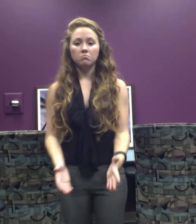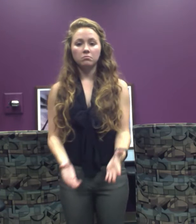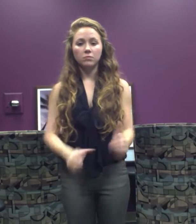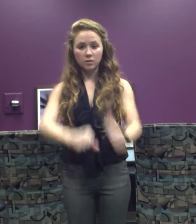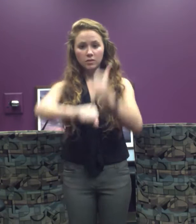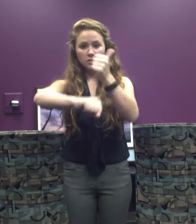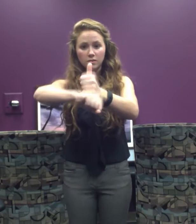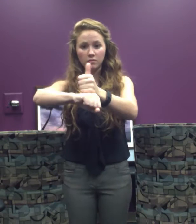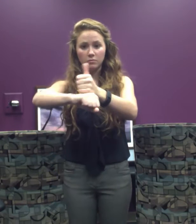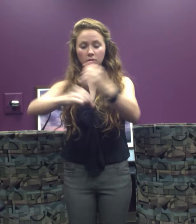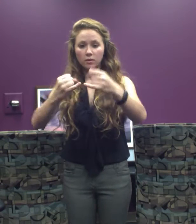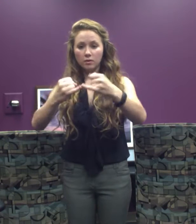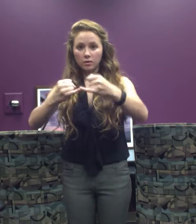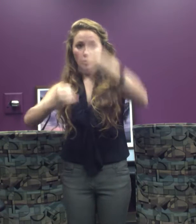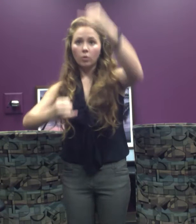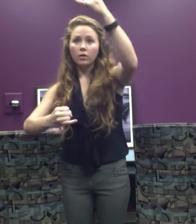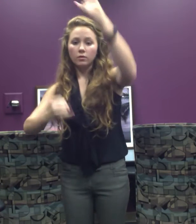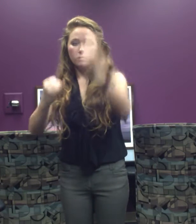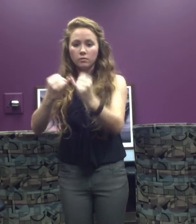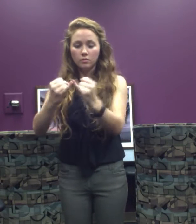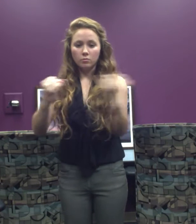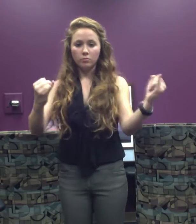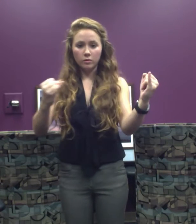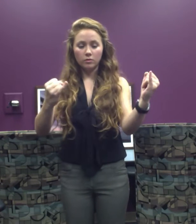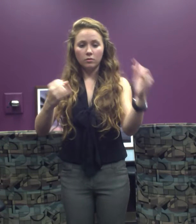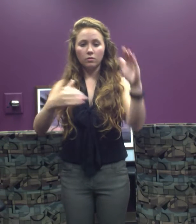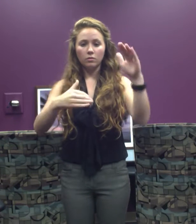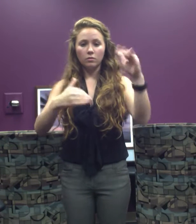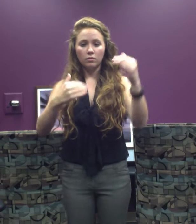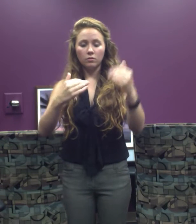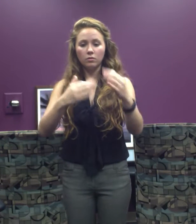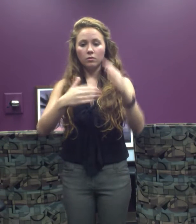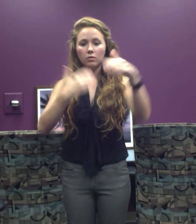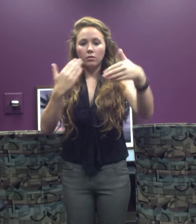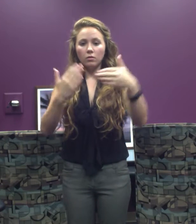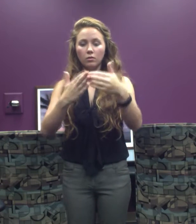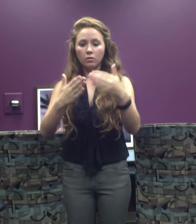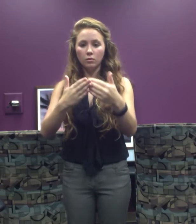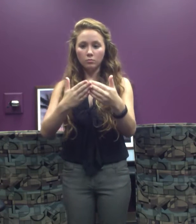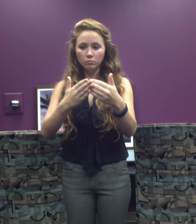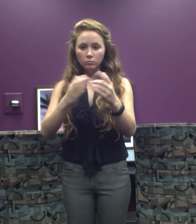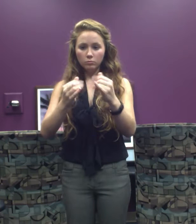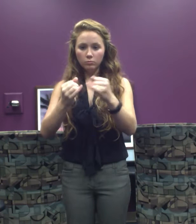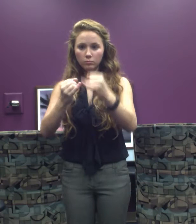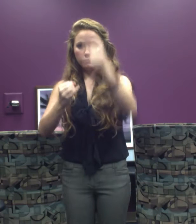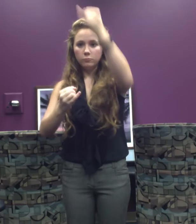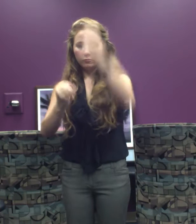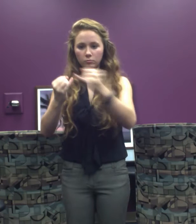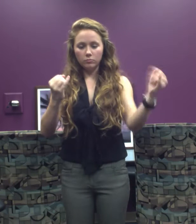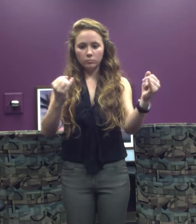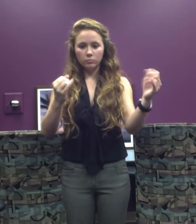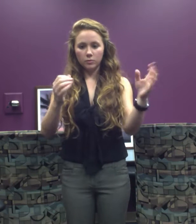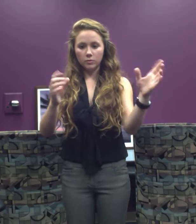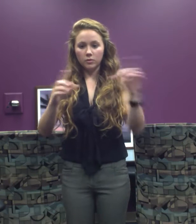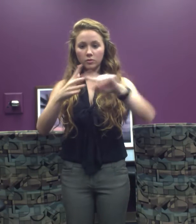all lines go to the vanishing point. I would kind of like to send you all home with a little tape message and put it in a tape recorder next to your